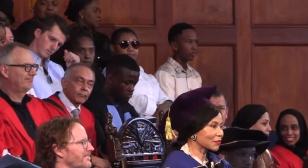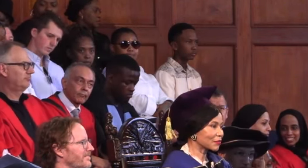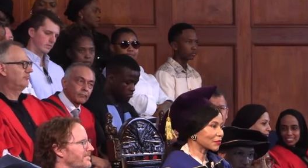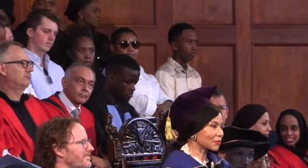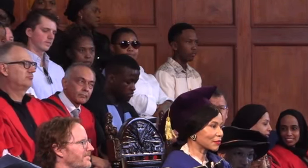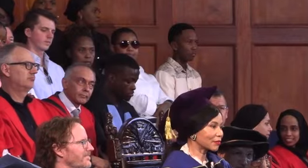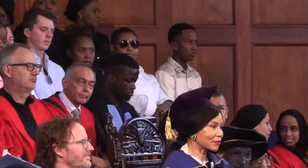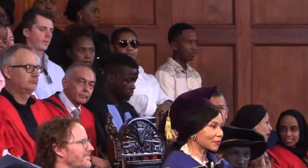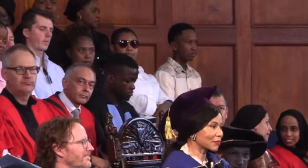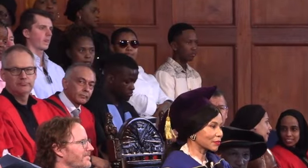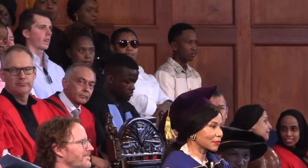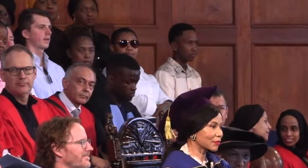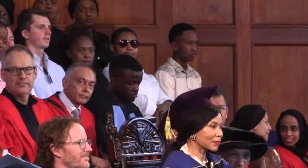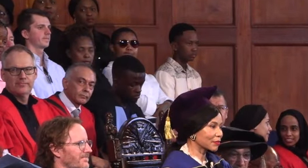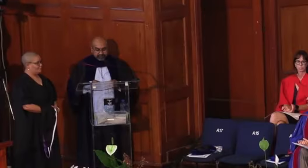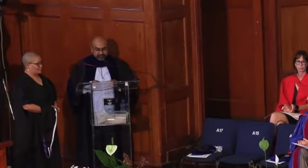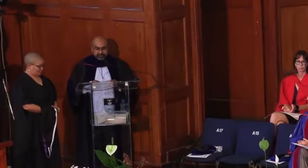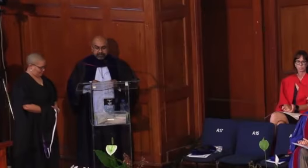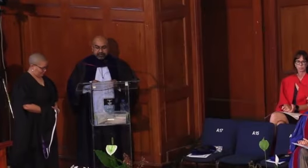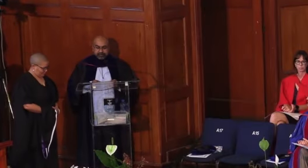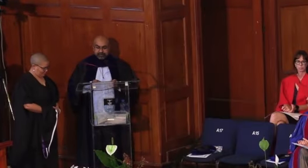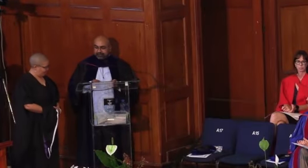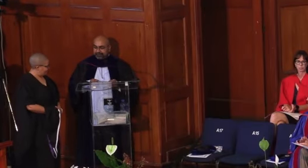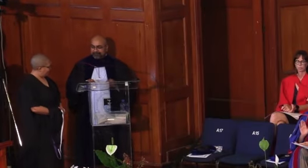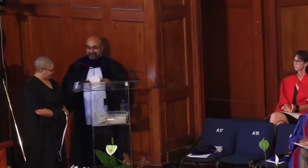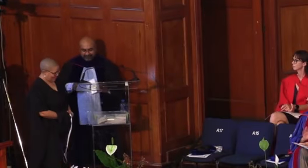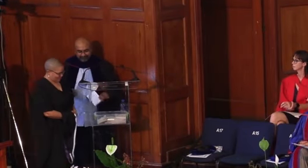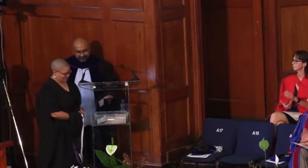For the degree of Master of Philosophy, Annalise Christine Kotzer.